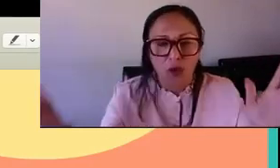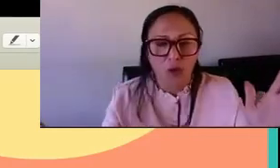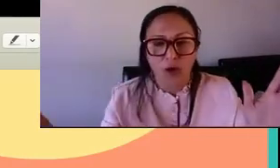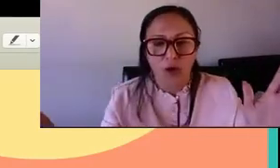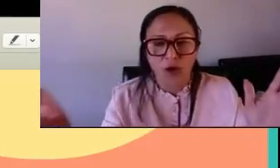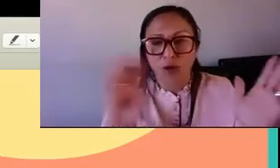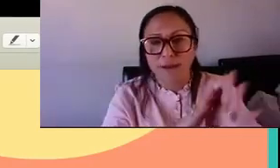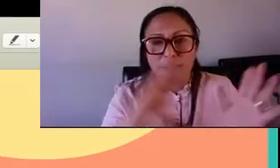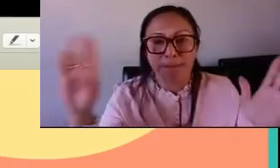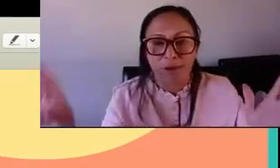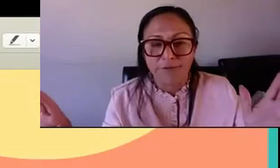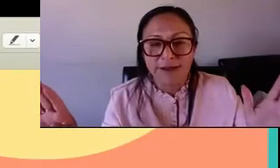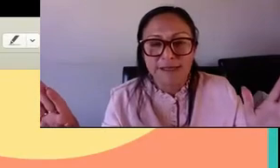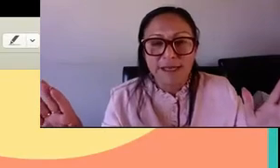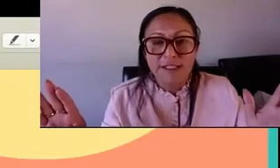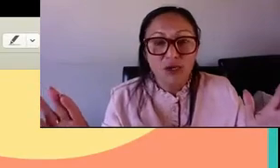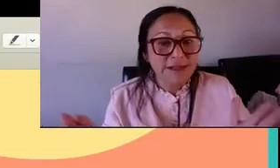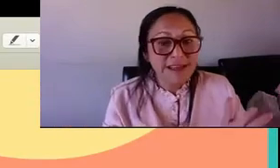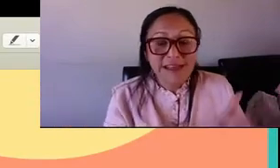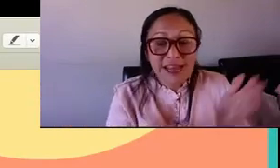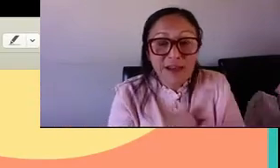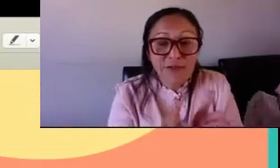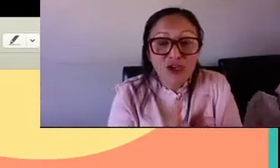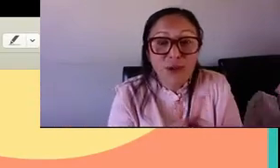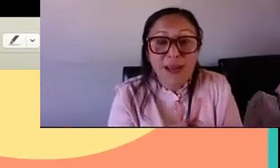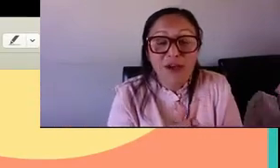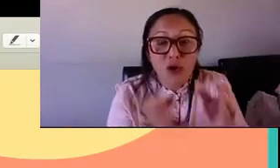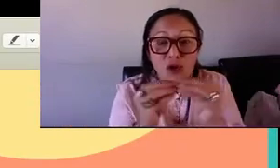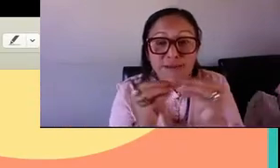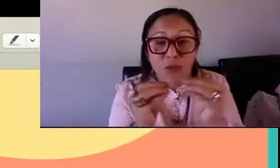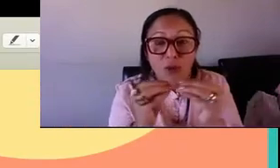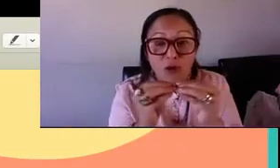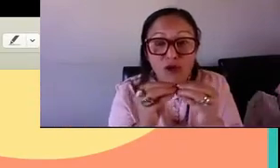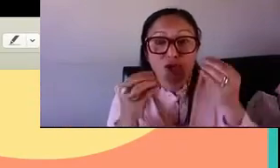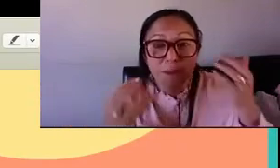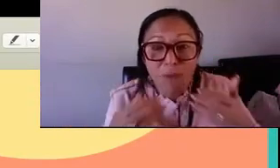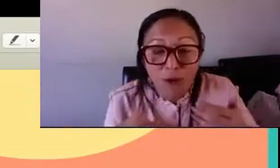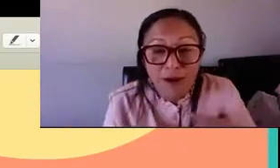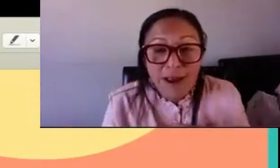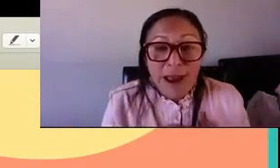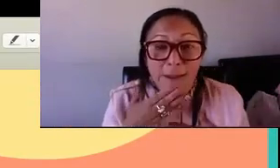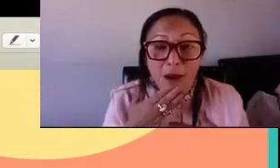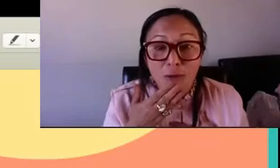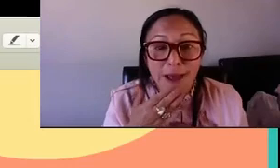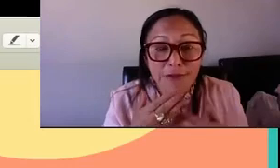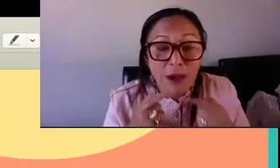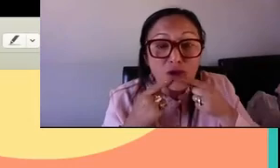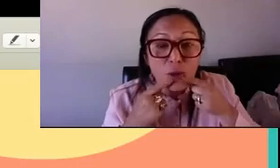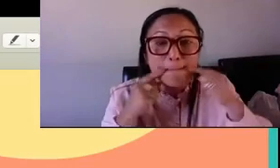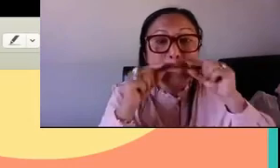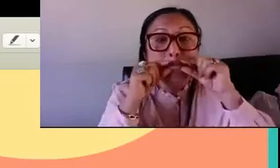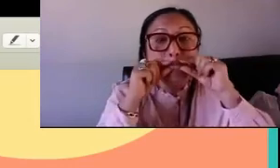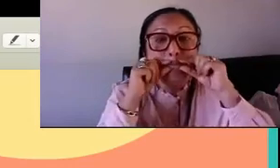the whole word or it being perfect. So you can say, "Thank you for showing me. I know you did more. You showed me more. How about your mouth now? We